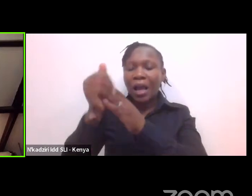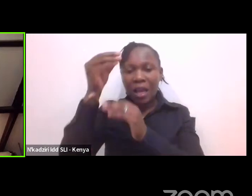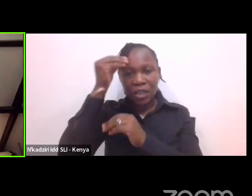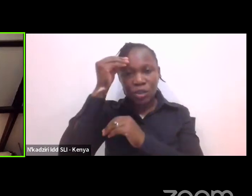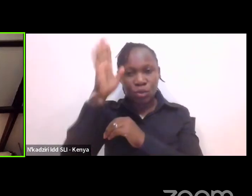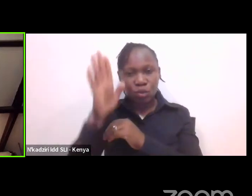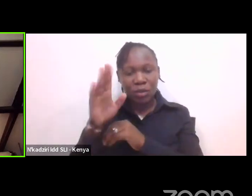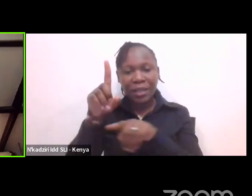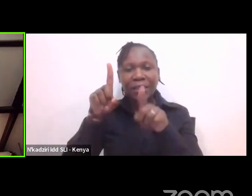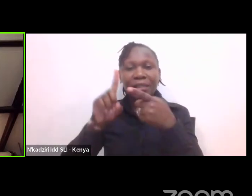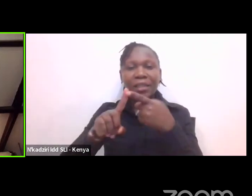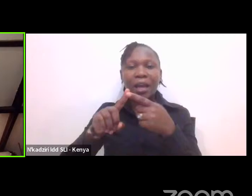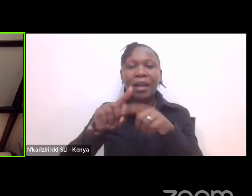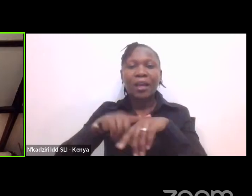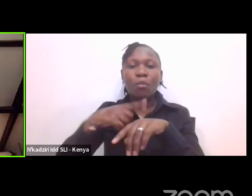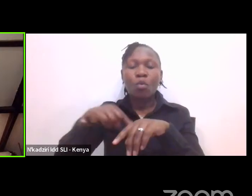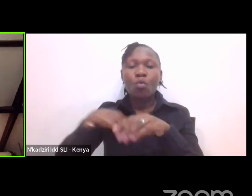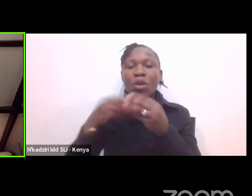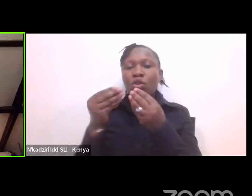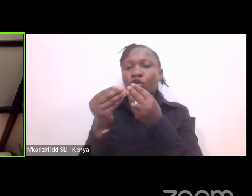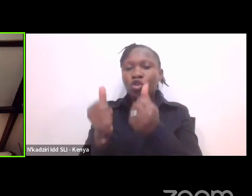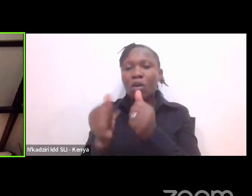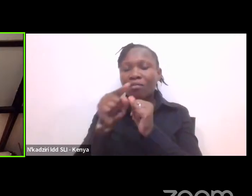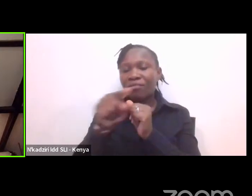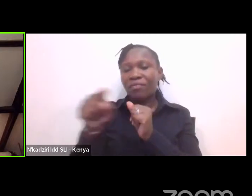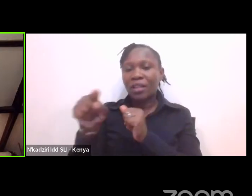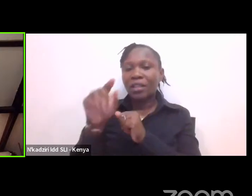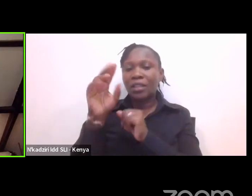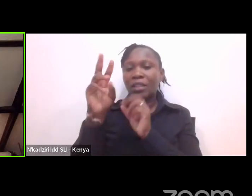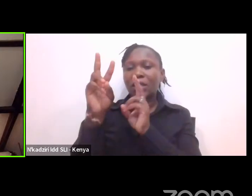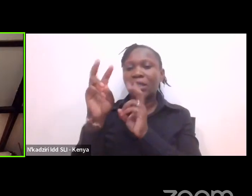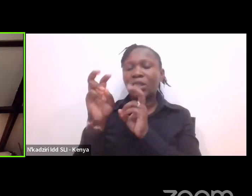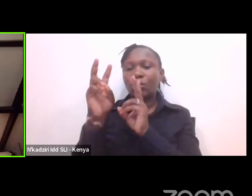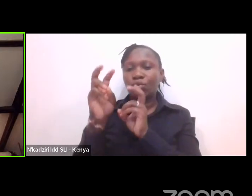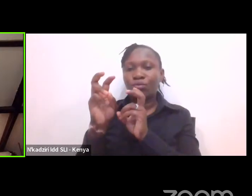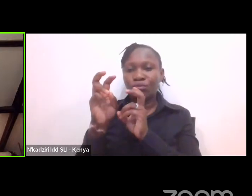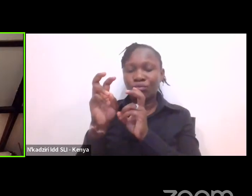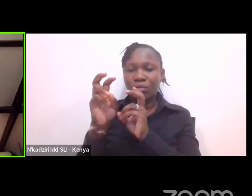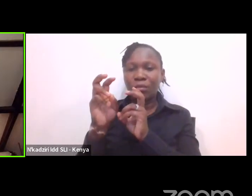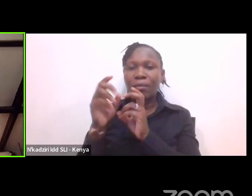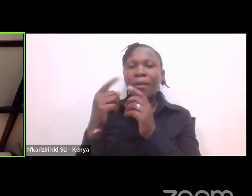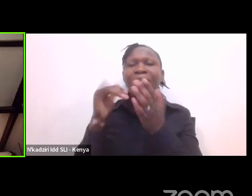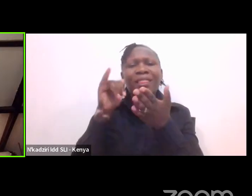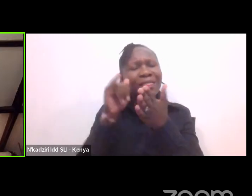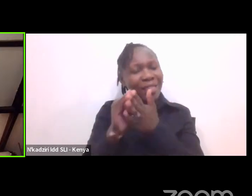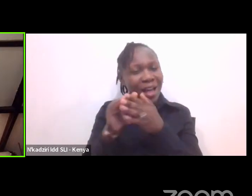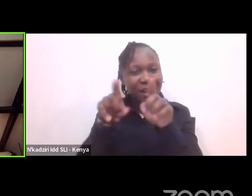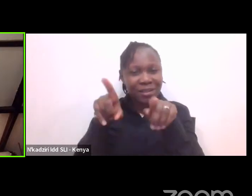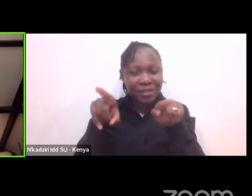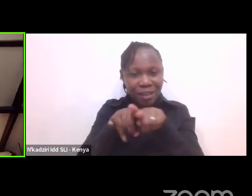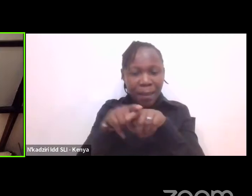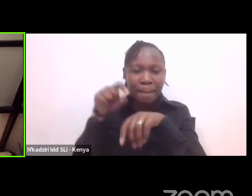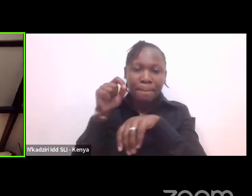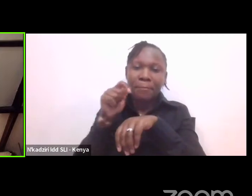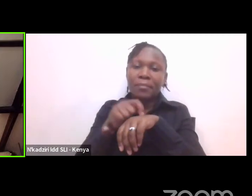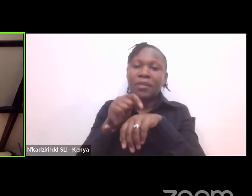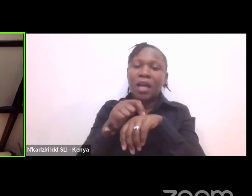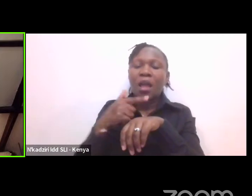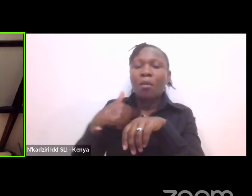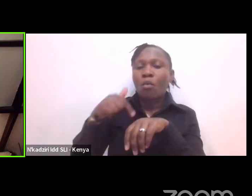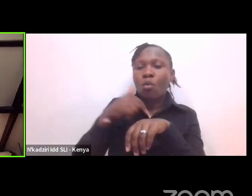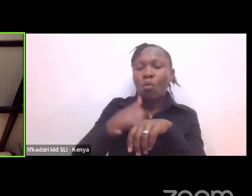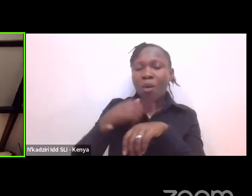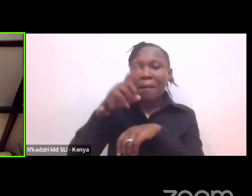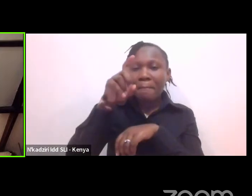address those difficulties. But at exactly the same time, we should at